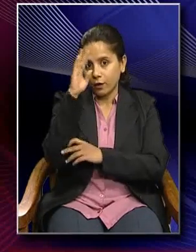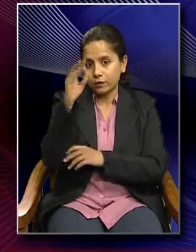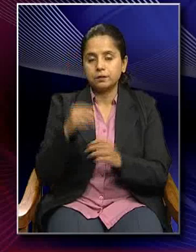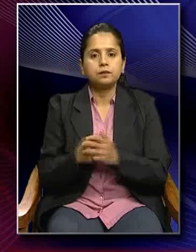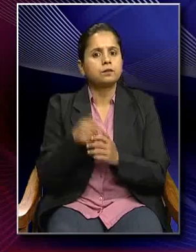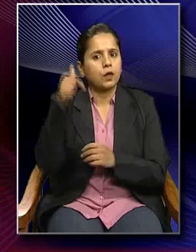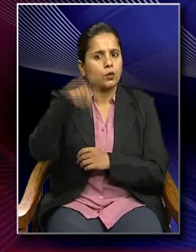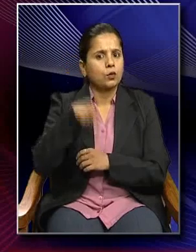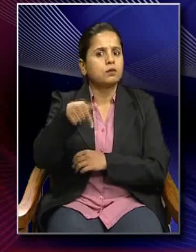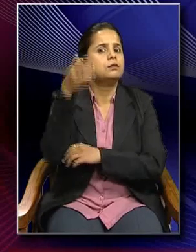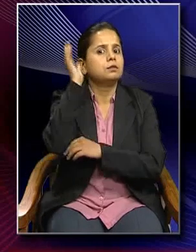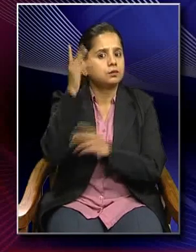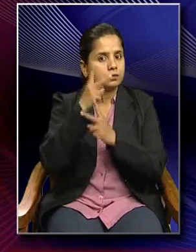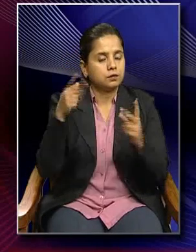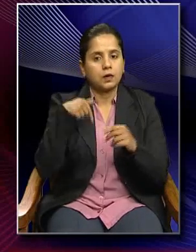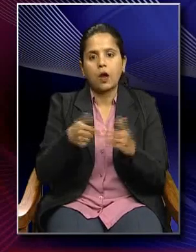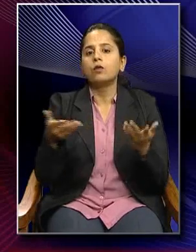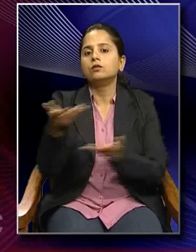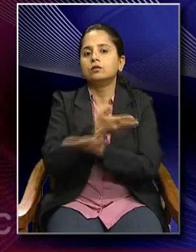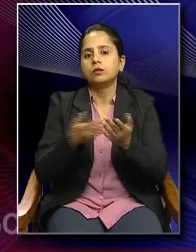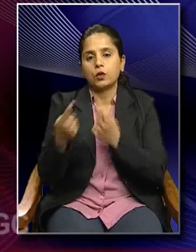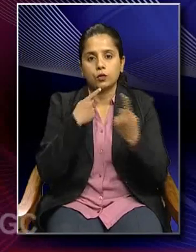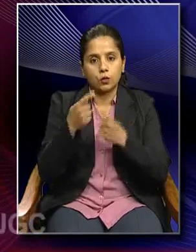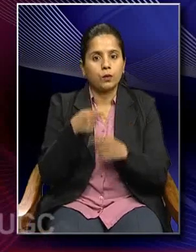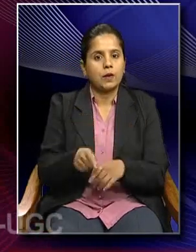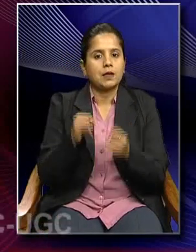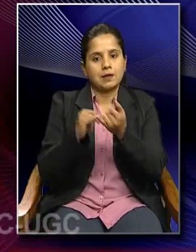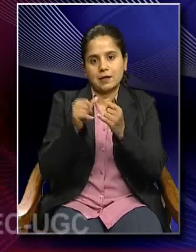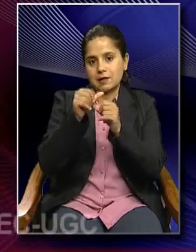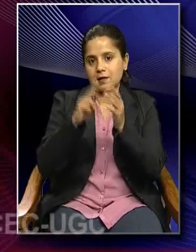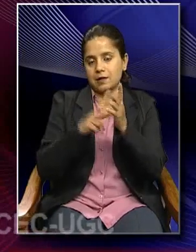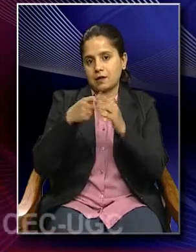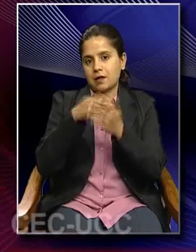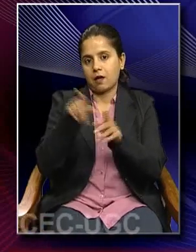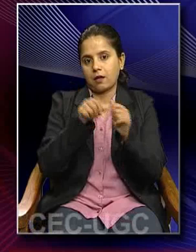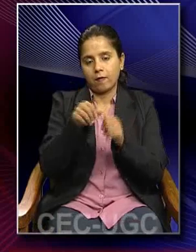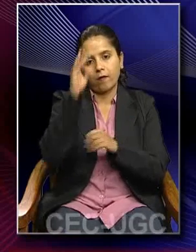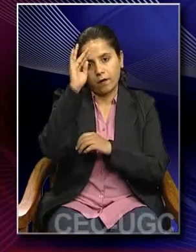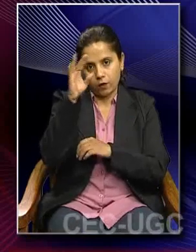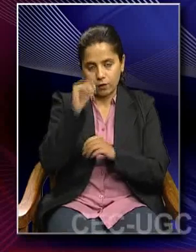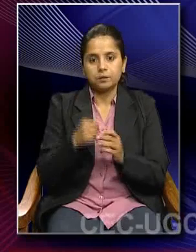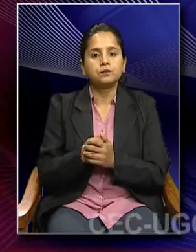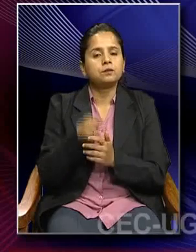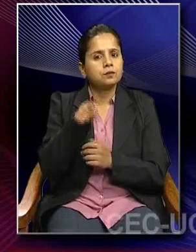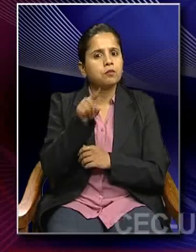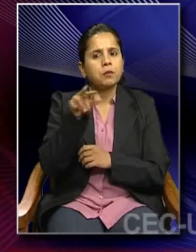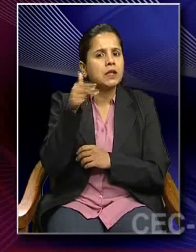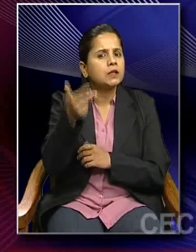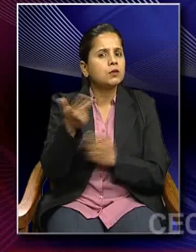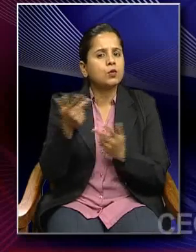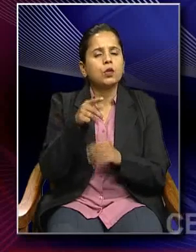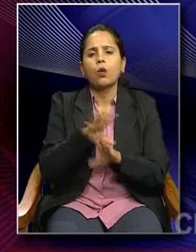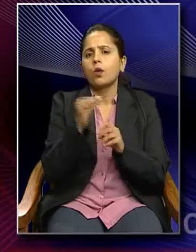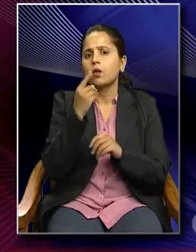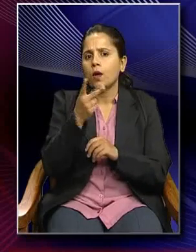in today's lecture we will be discussing Sāṅkhya Philosophy, which is one of the